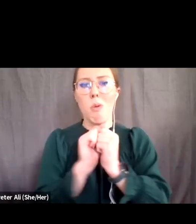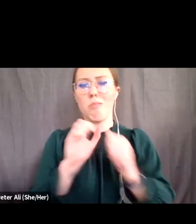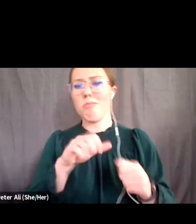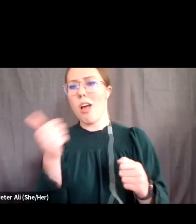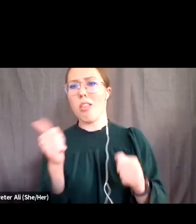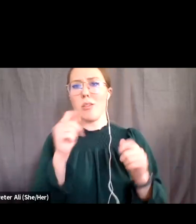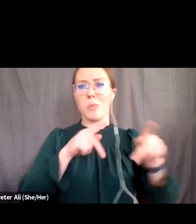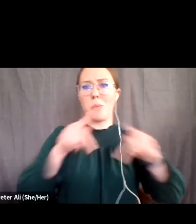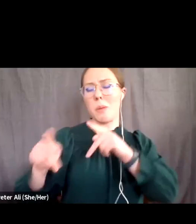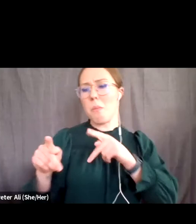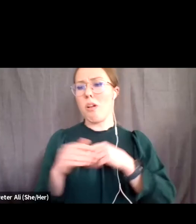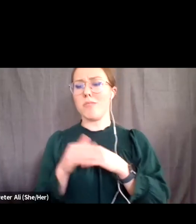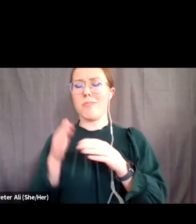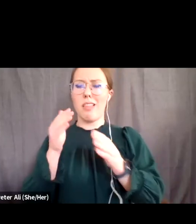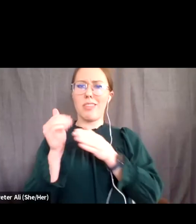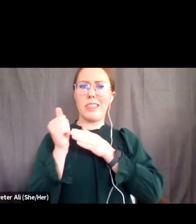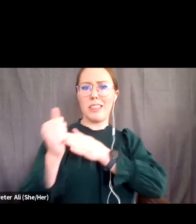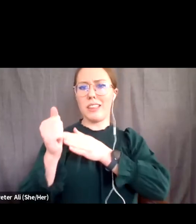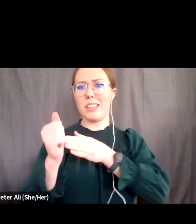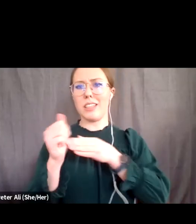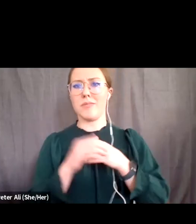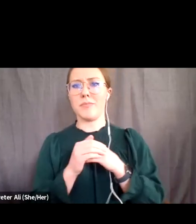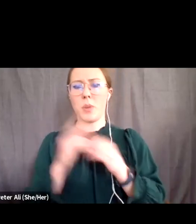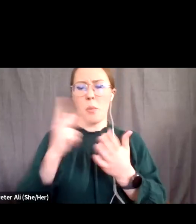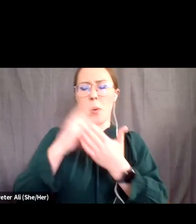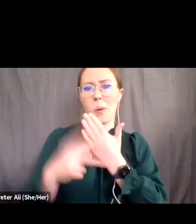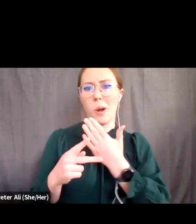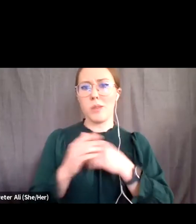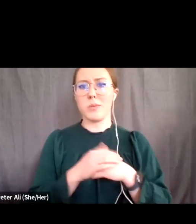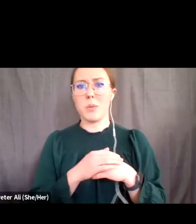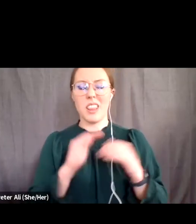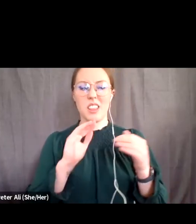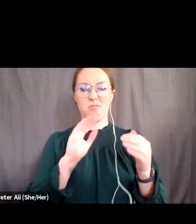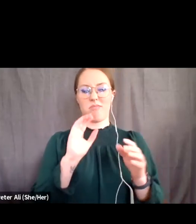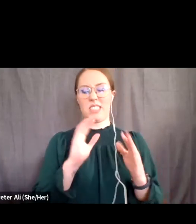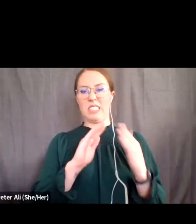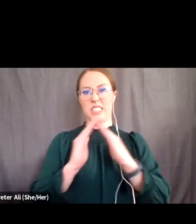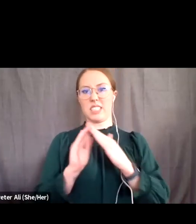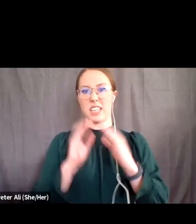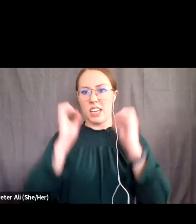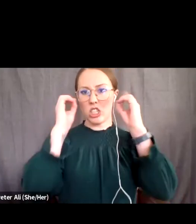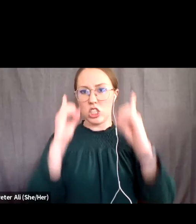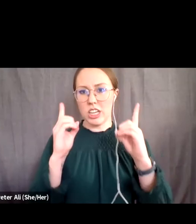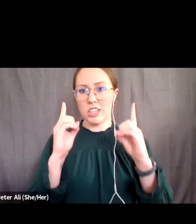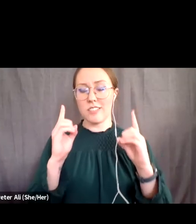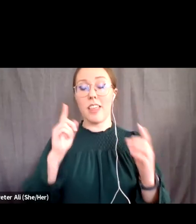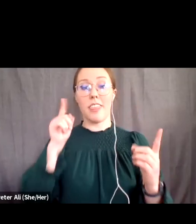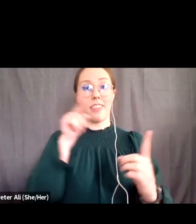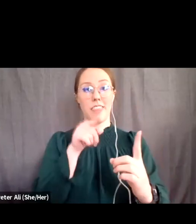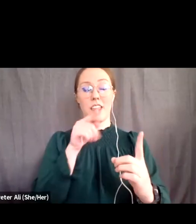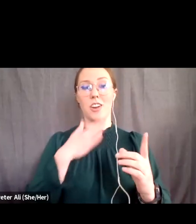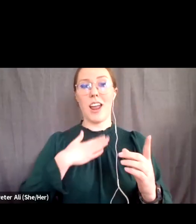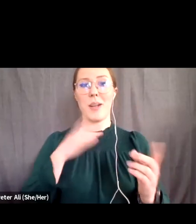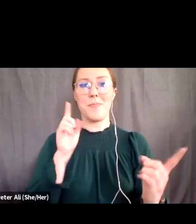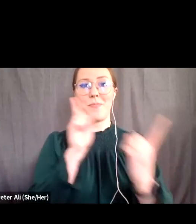development programs for New York City educators. There I met and worked with Karen Brooks Hopkins. Karen Brooks Hopkins